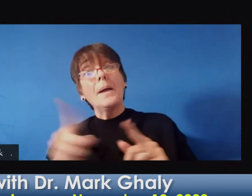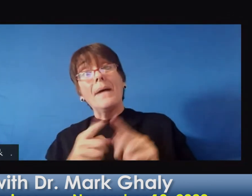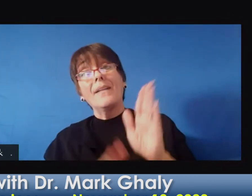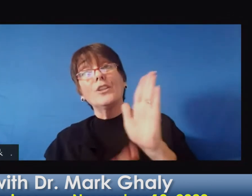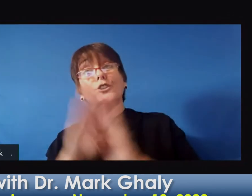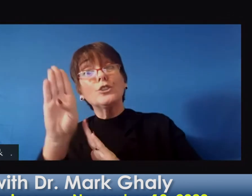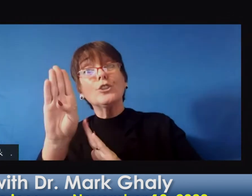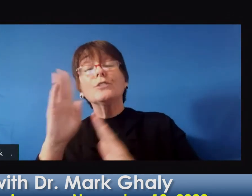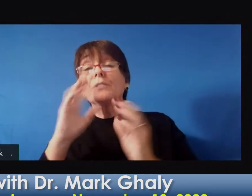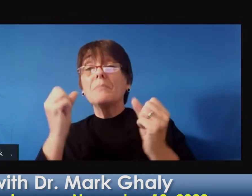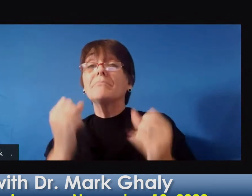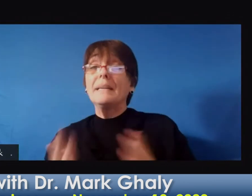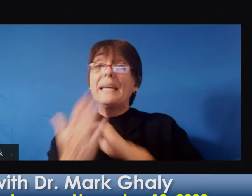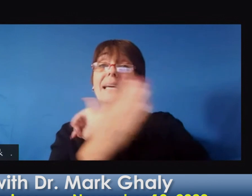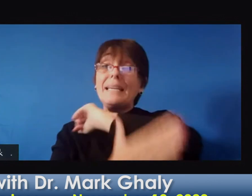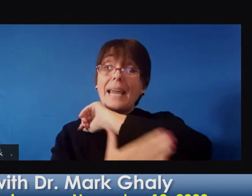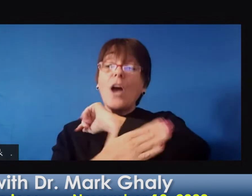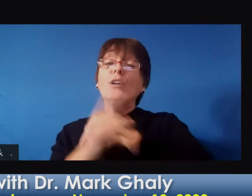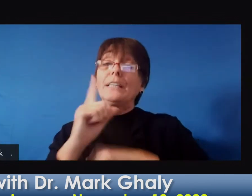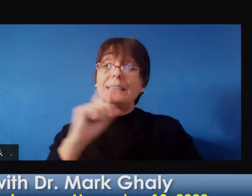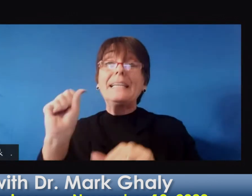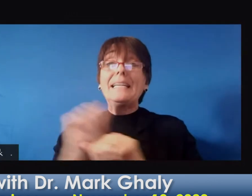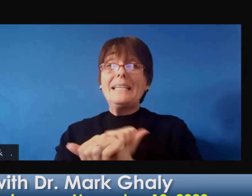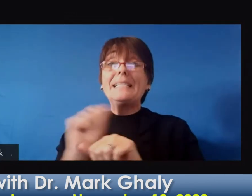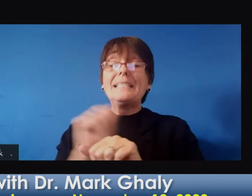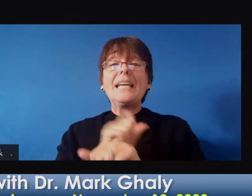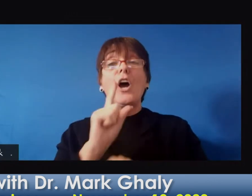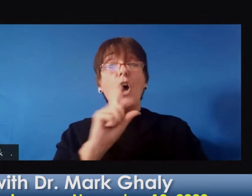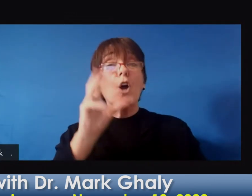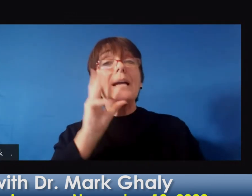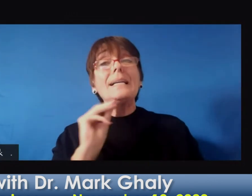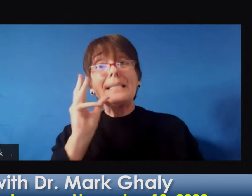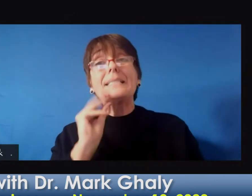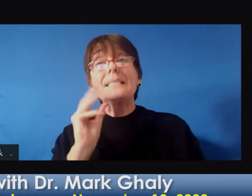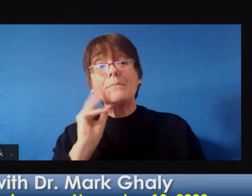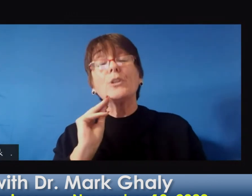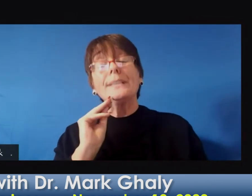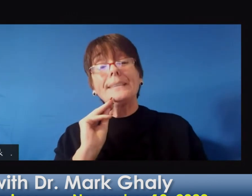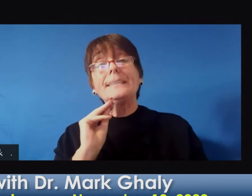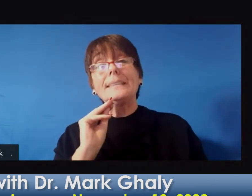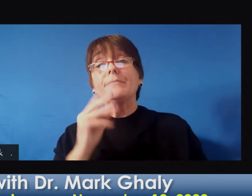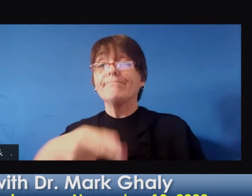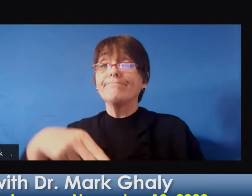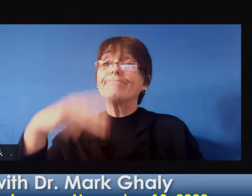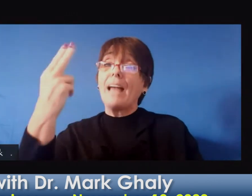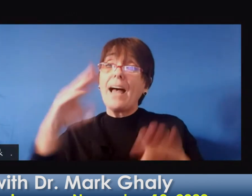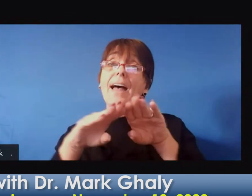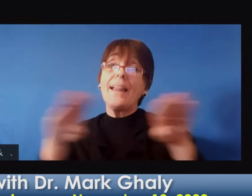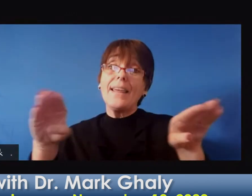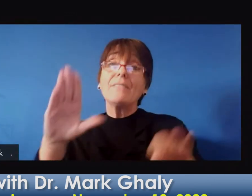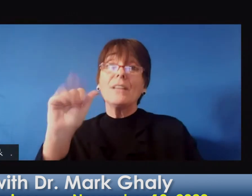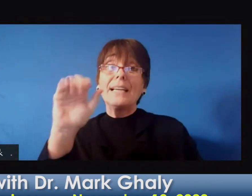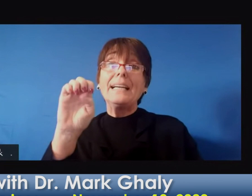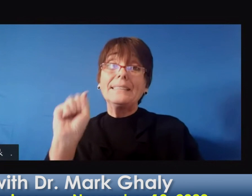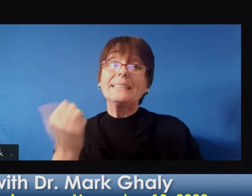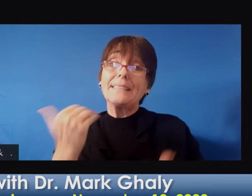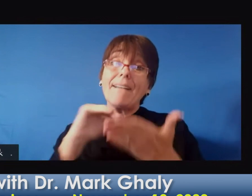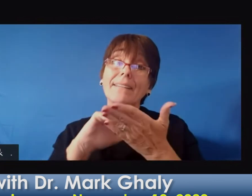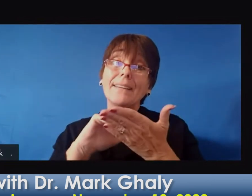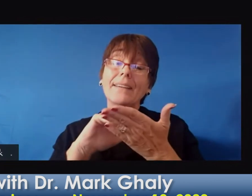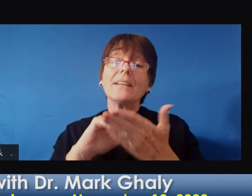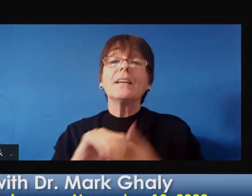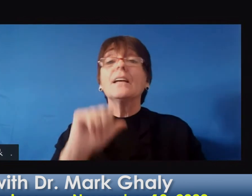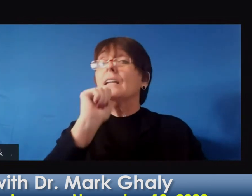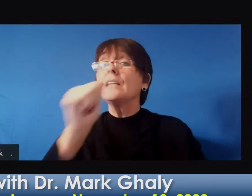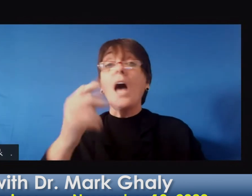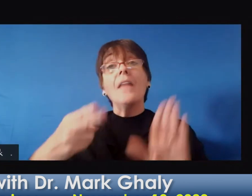number of counties are indeed experiencing quite high levels of cases, not necessarily